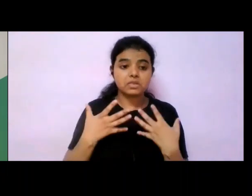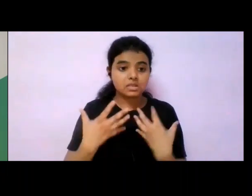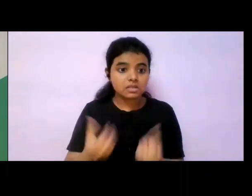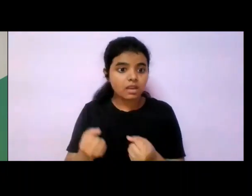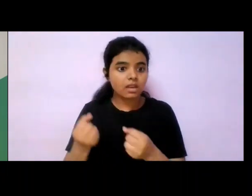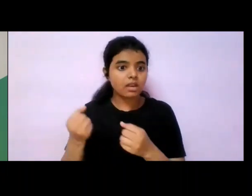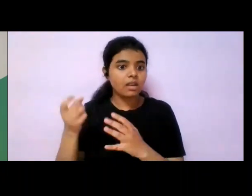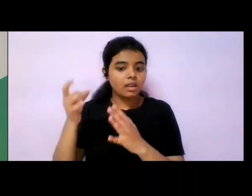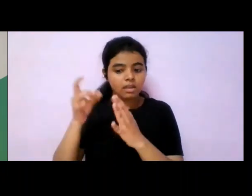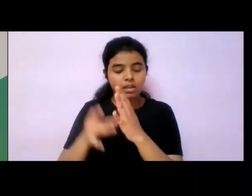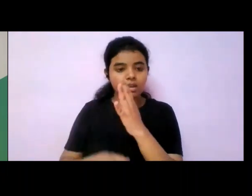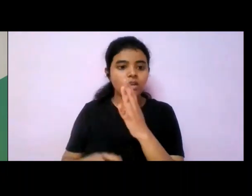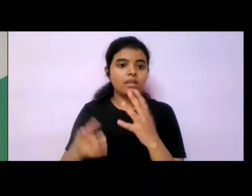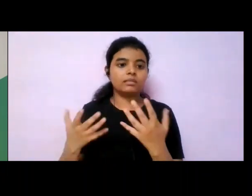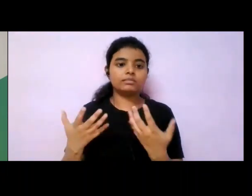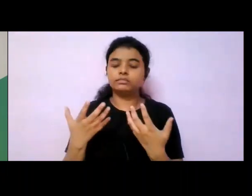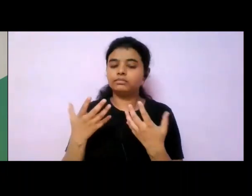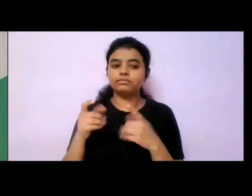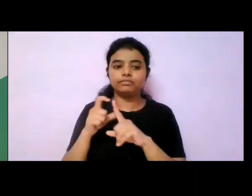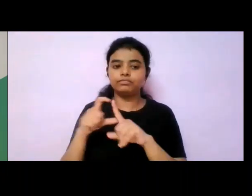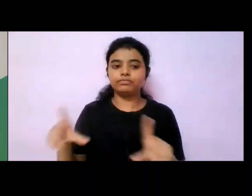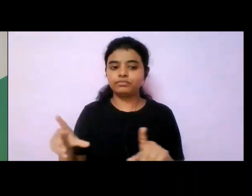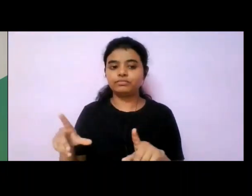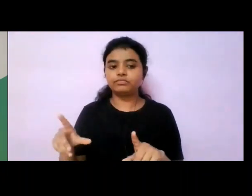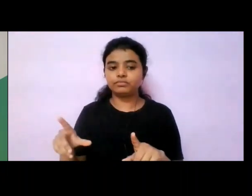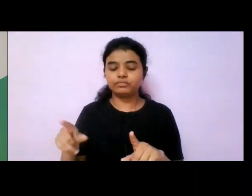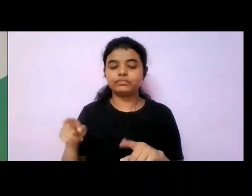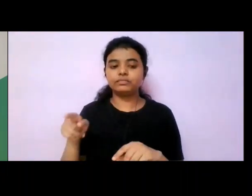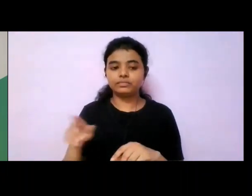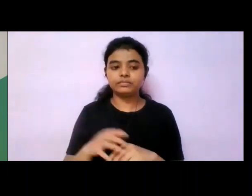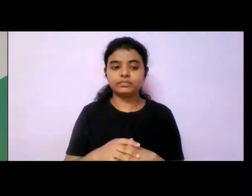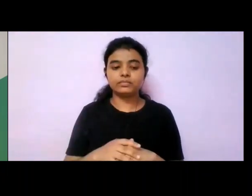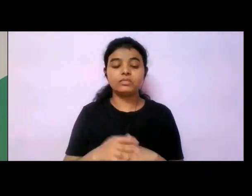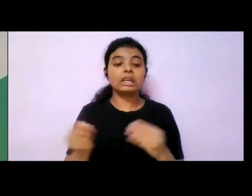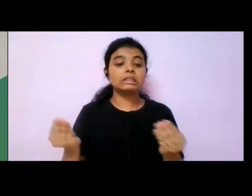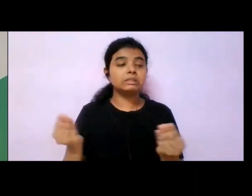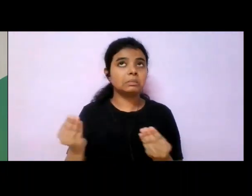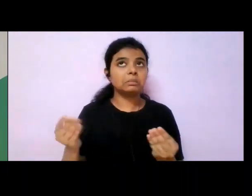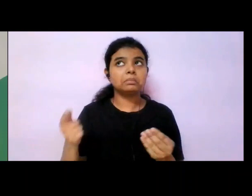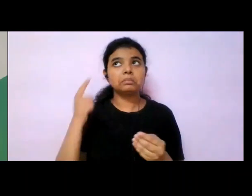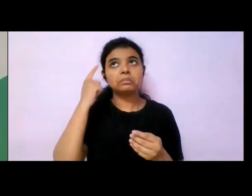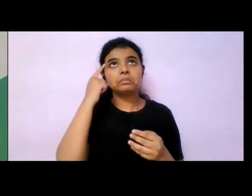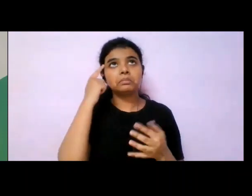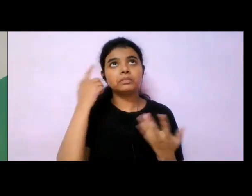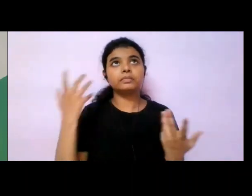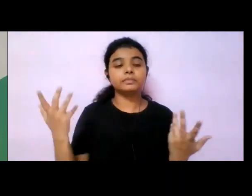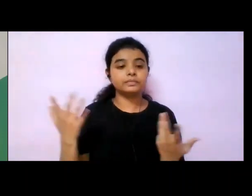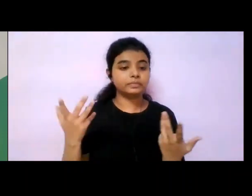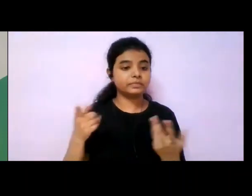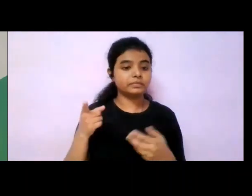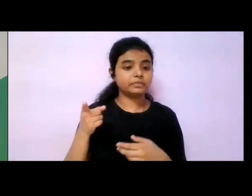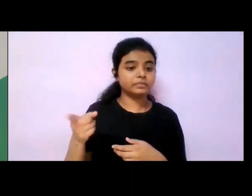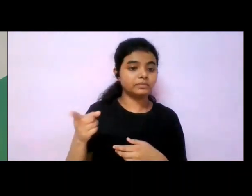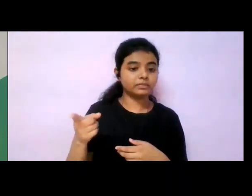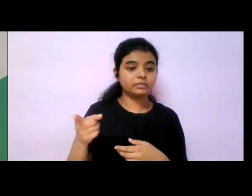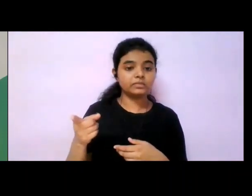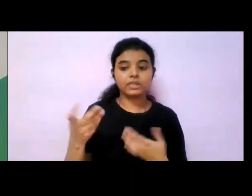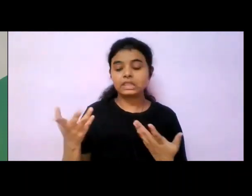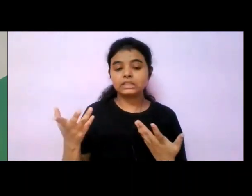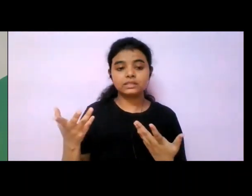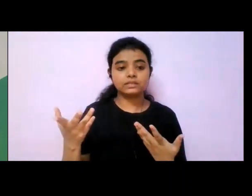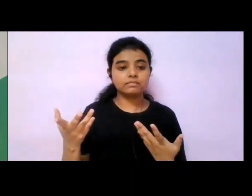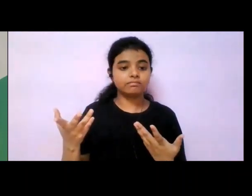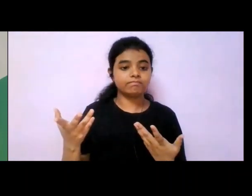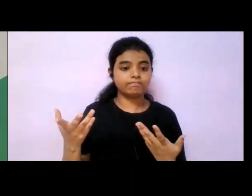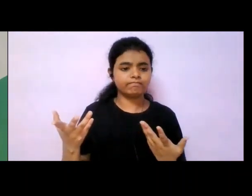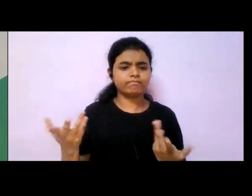And at the heart of that desire is this kind of eradication of that which is troubling.